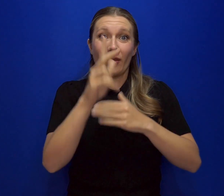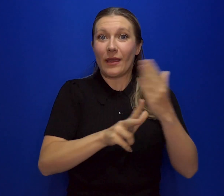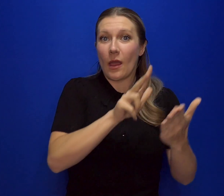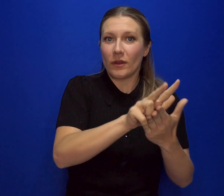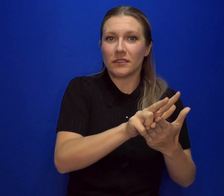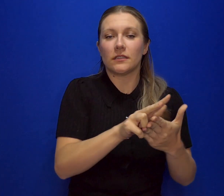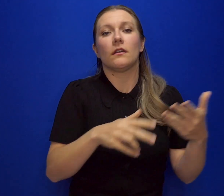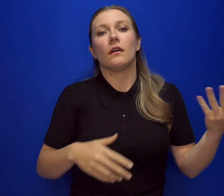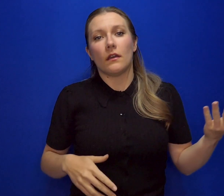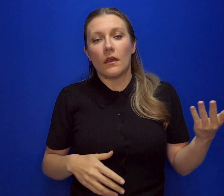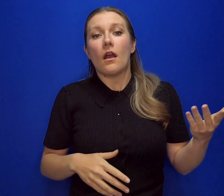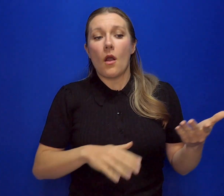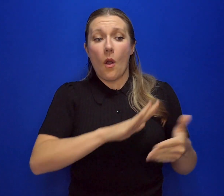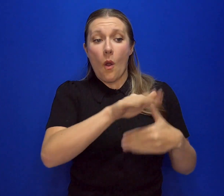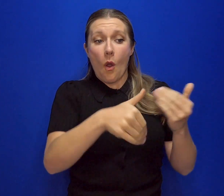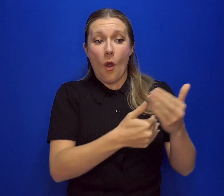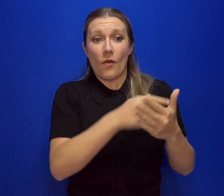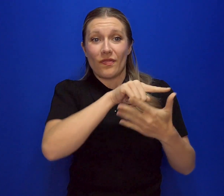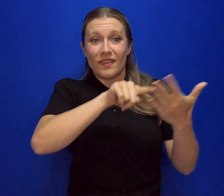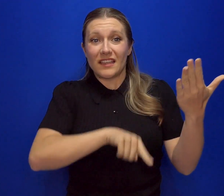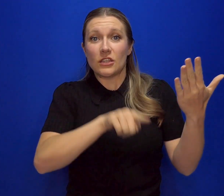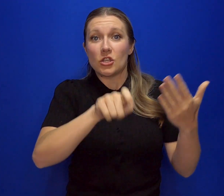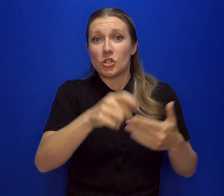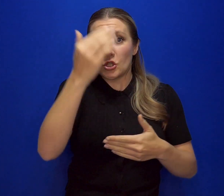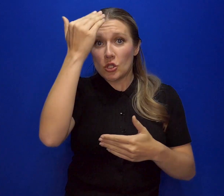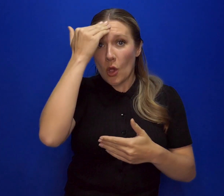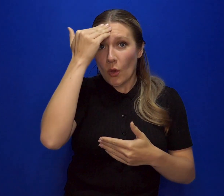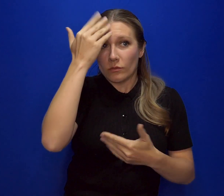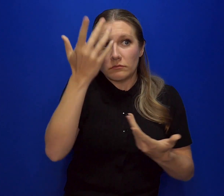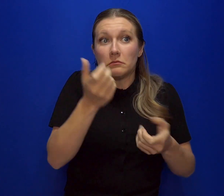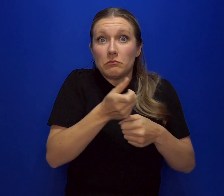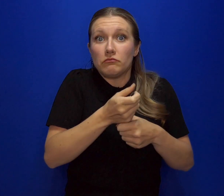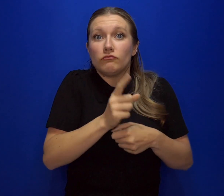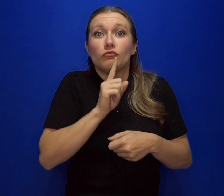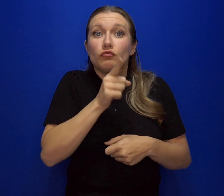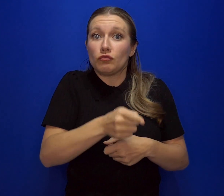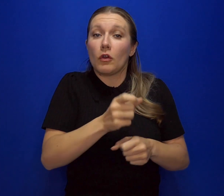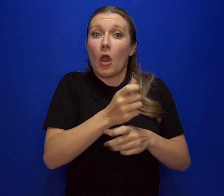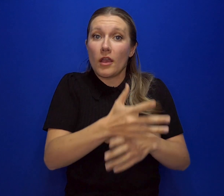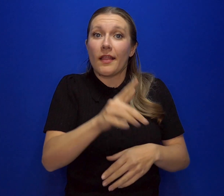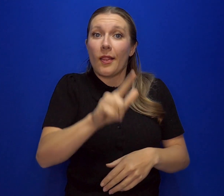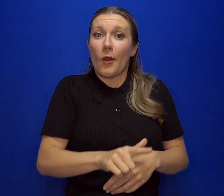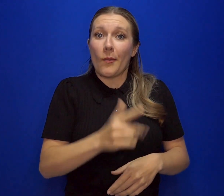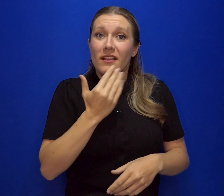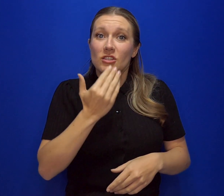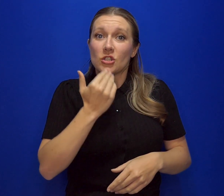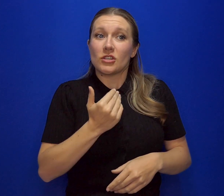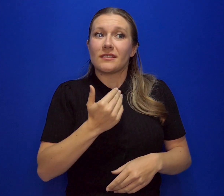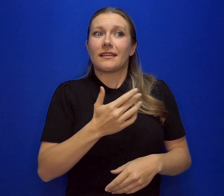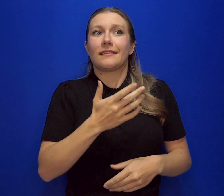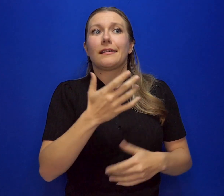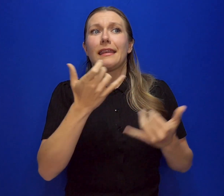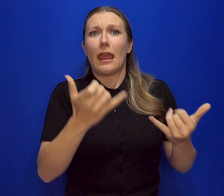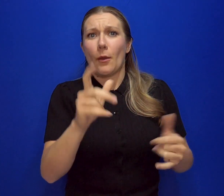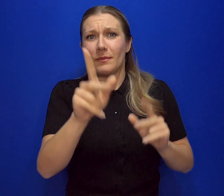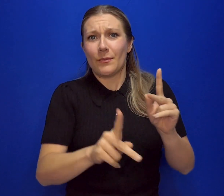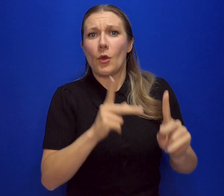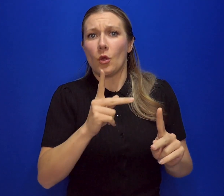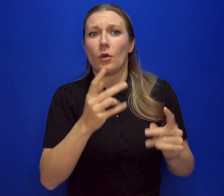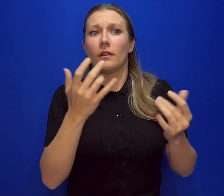All these things that they should know are sometimes the definite causes of low blood sugar, because then at least people are aware of where they